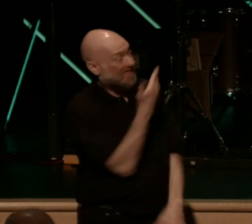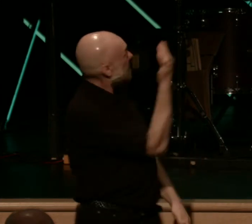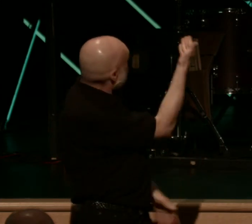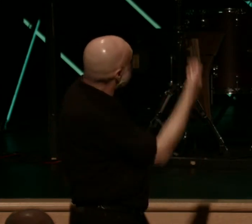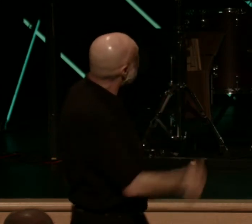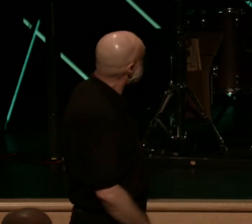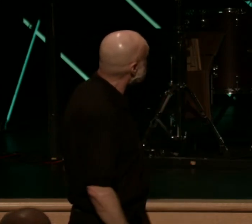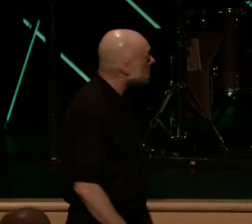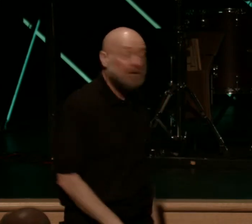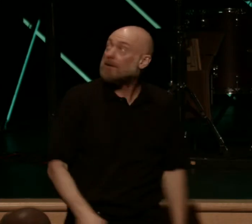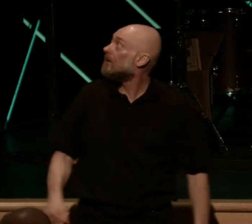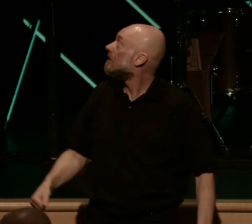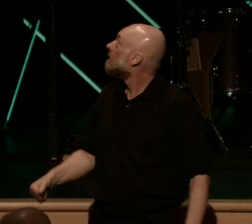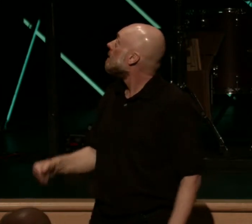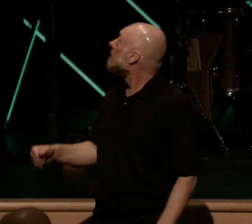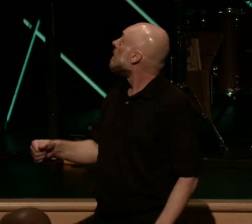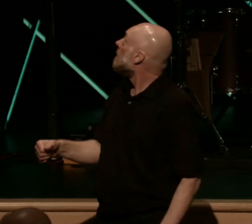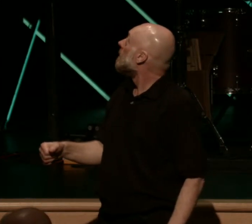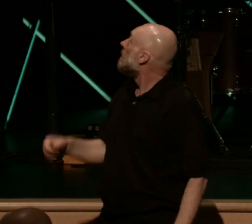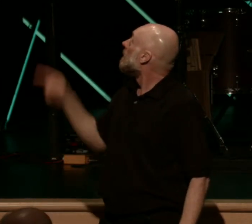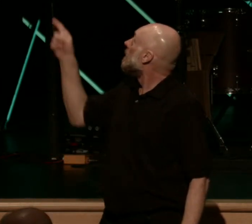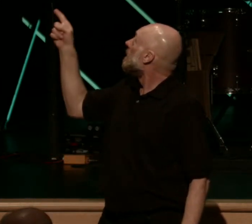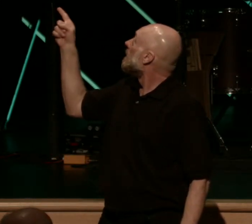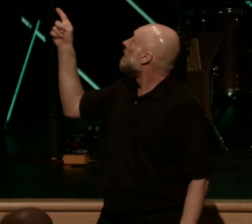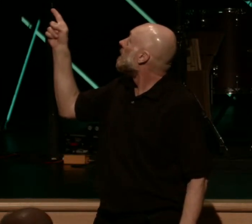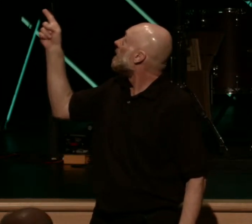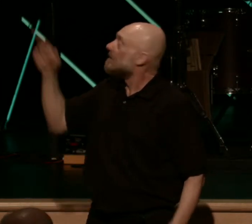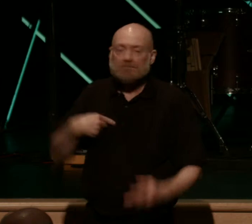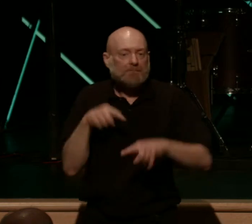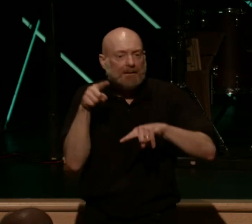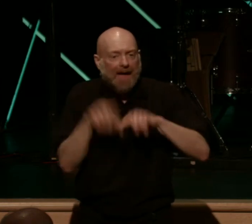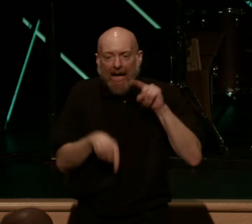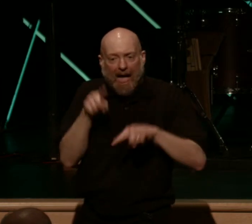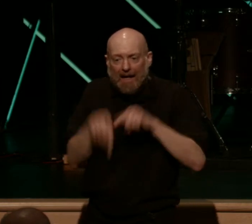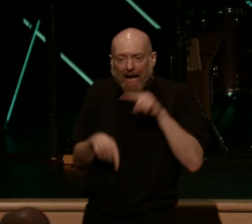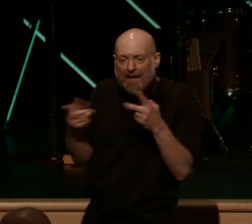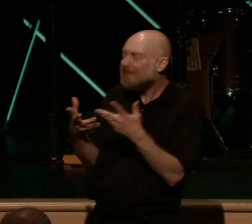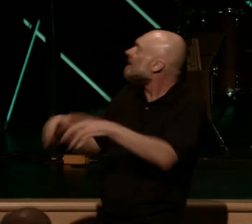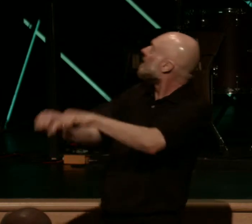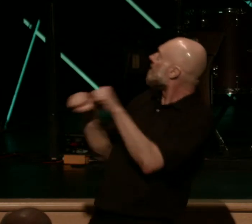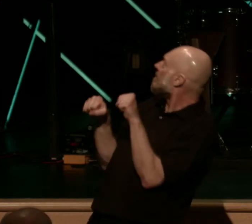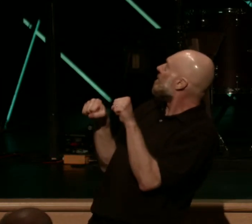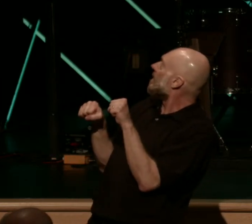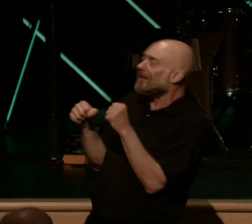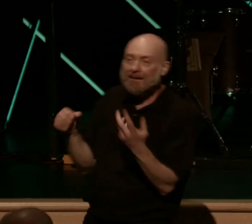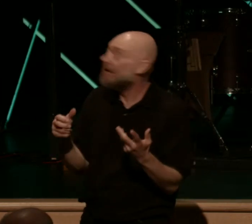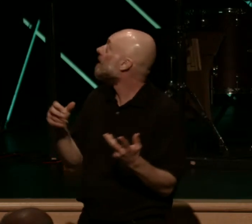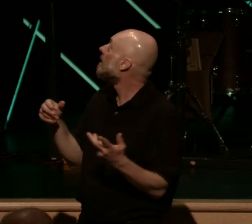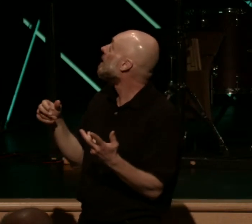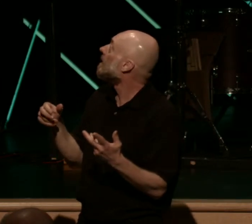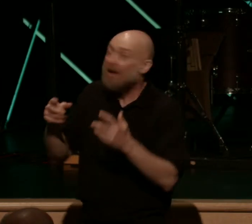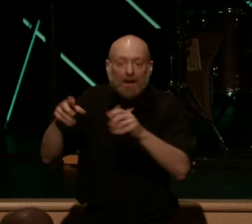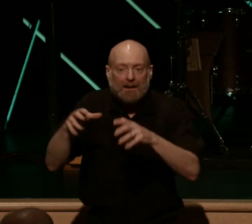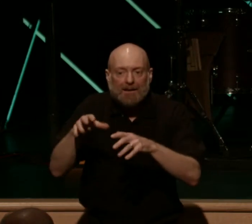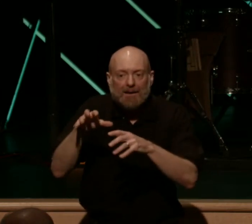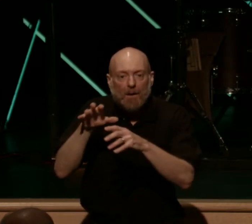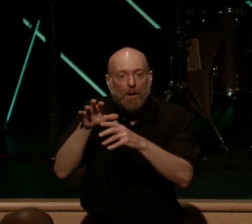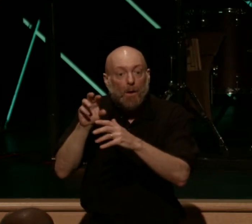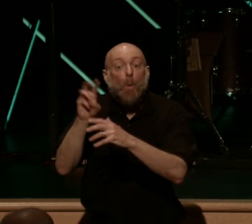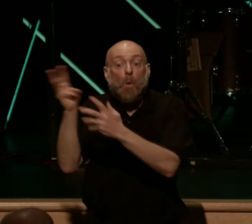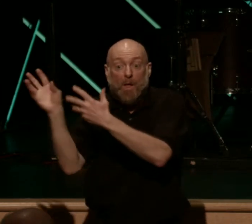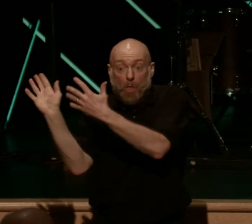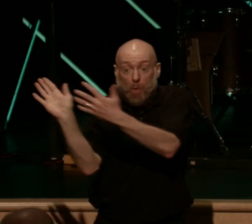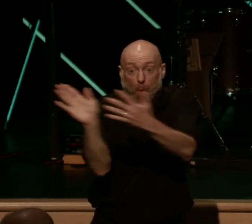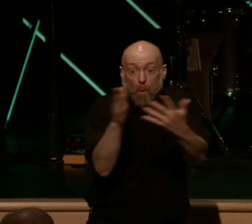on the screen. See, this guy, he can't go anywhere on his own, all right? So he's positioning his sail. See what he's doing? The wind begins to catch his